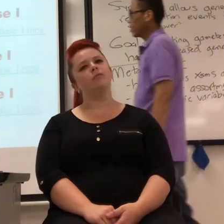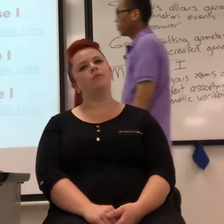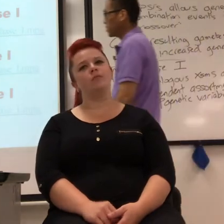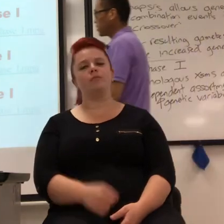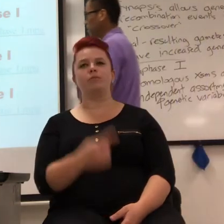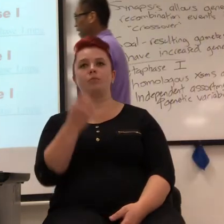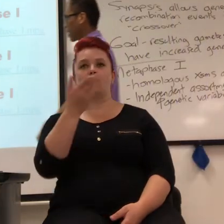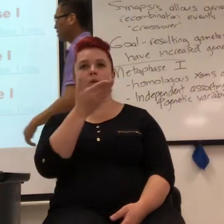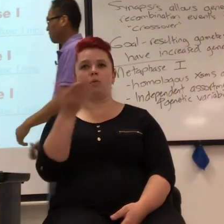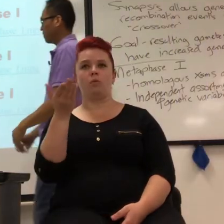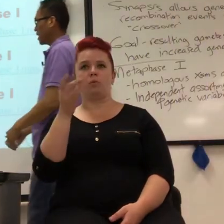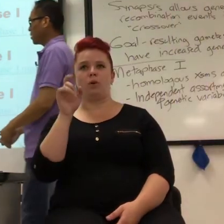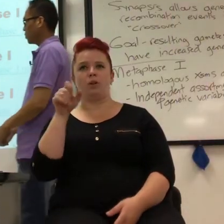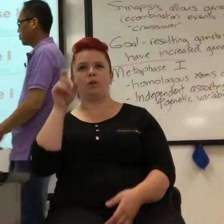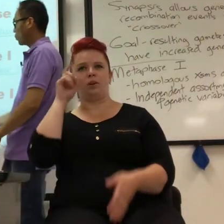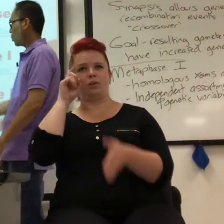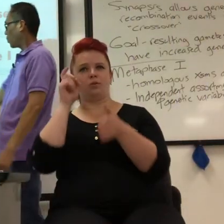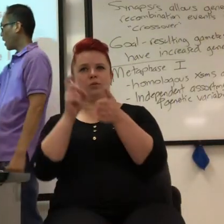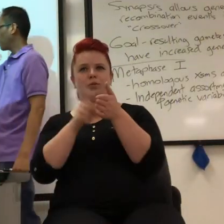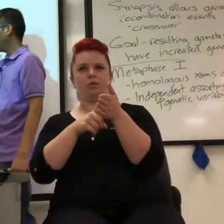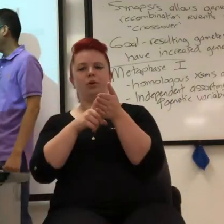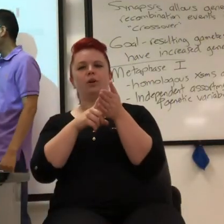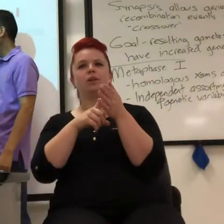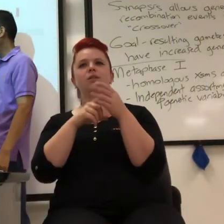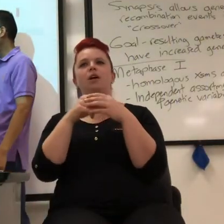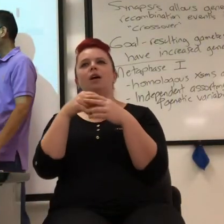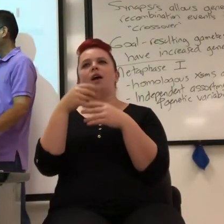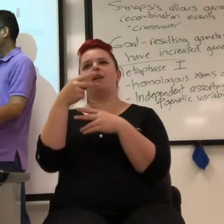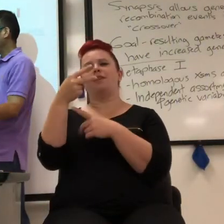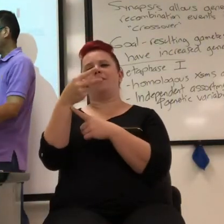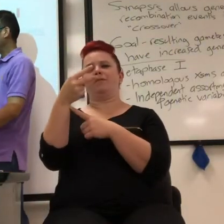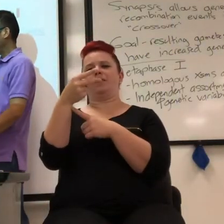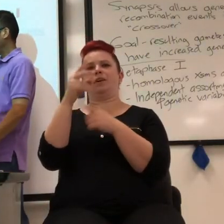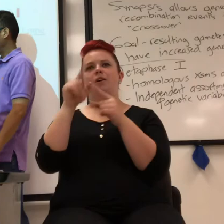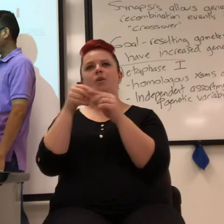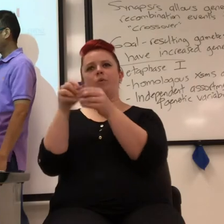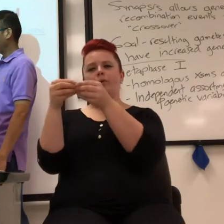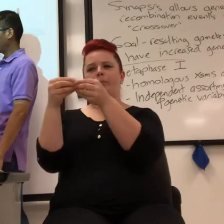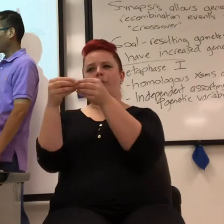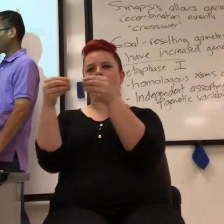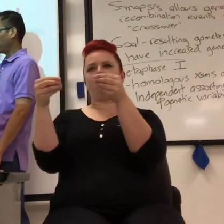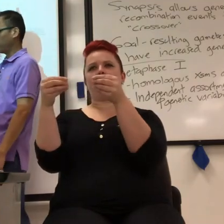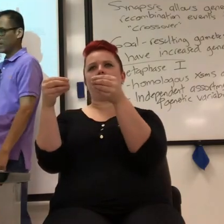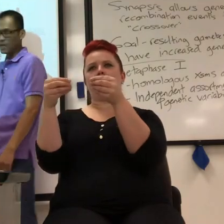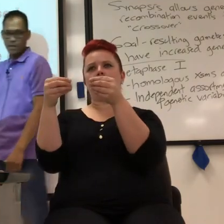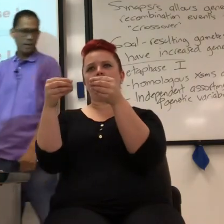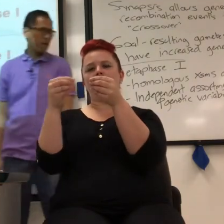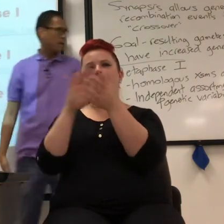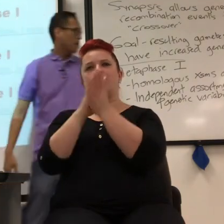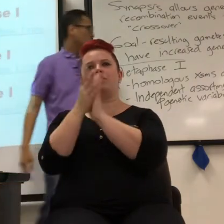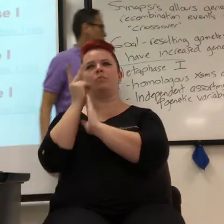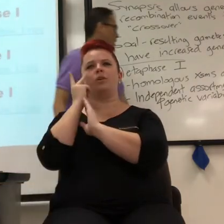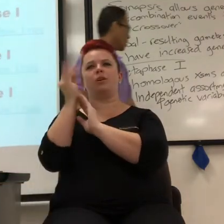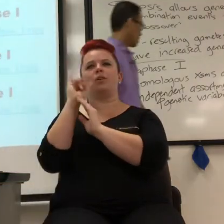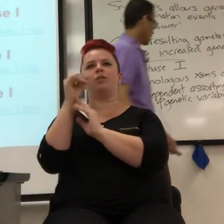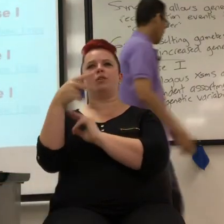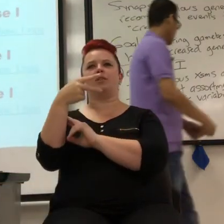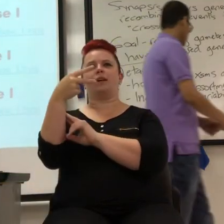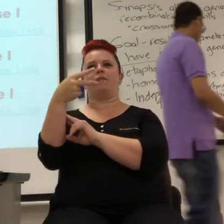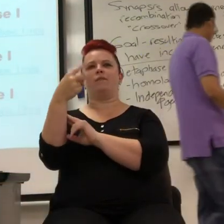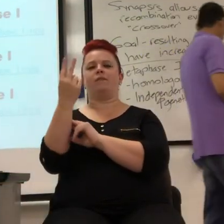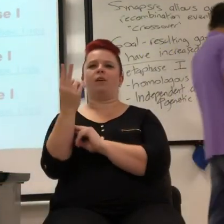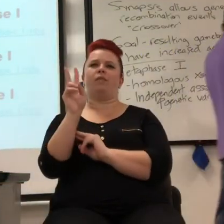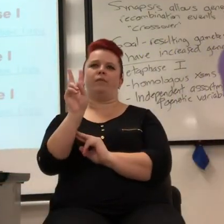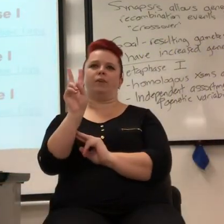One thing to note is that kind of V, when you pull at the middle, it kind of makes the chromosome look like a V,